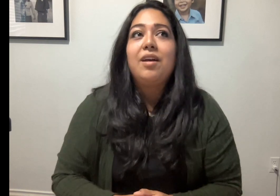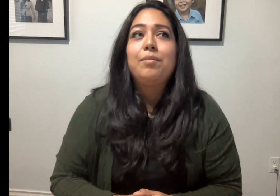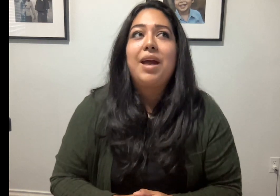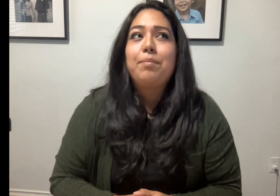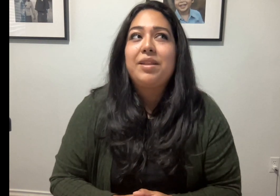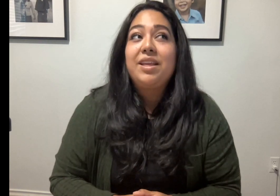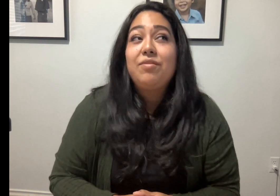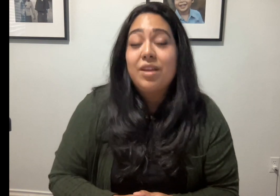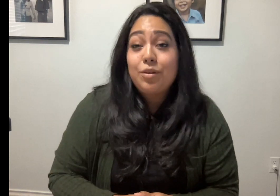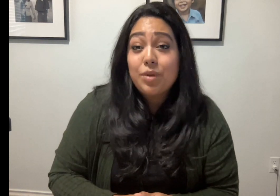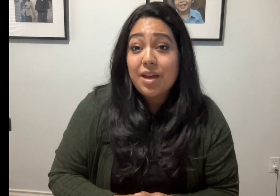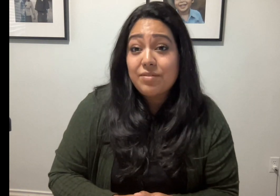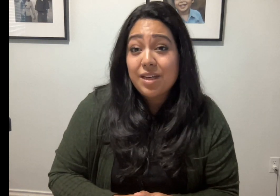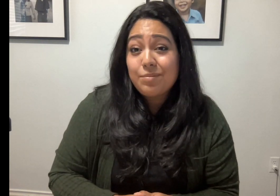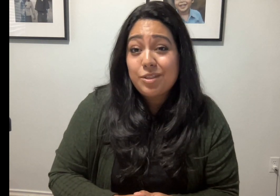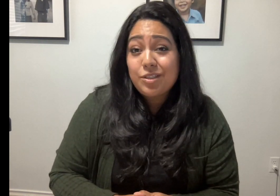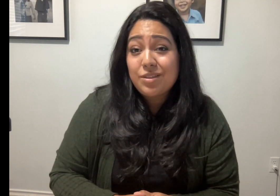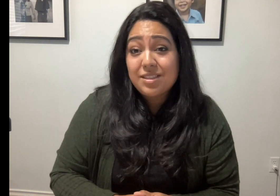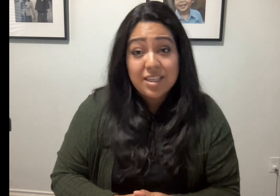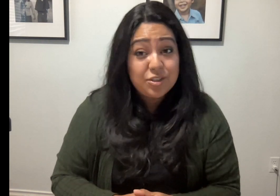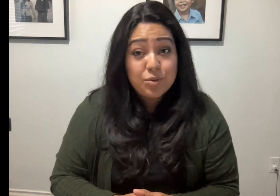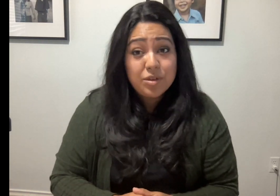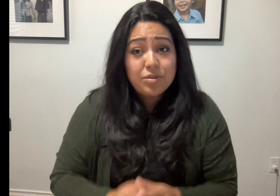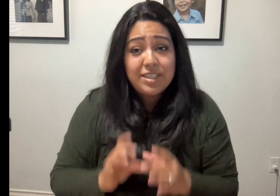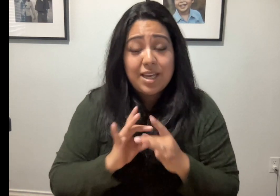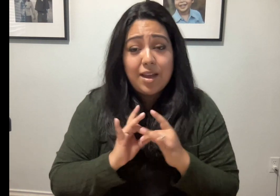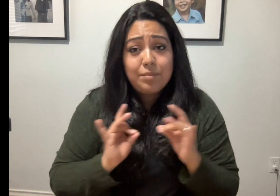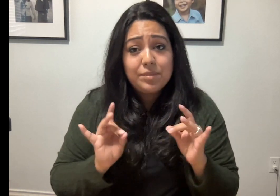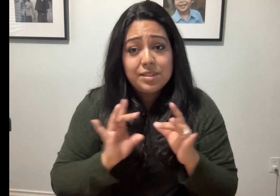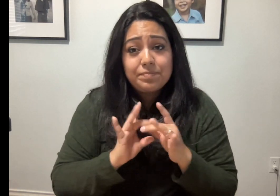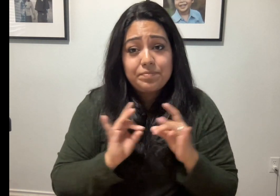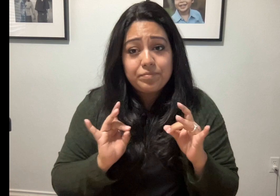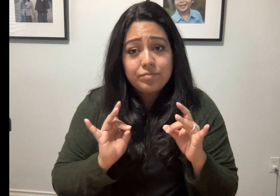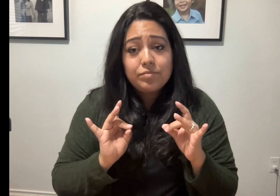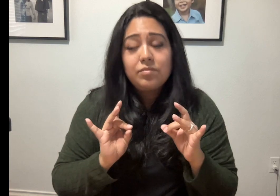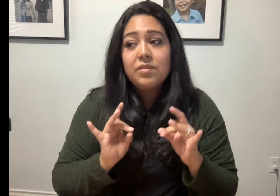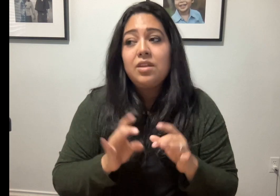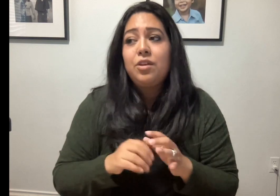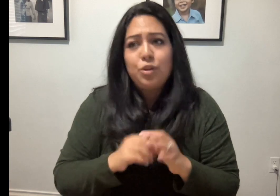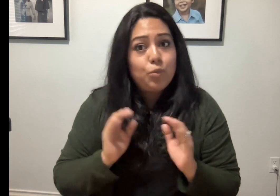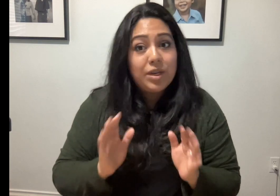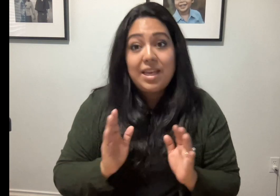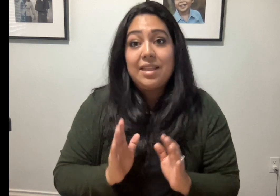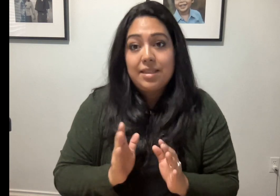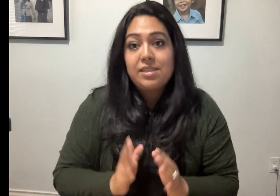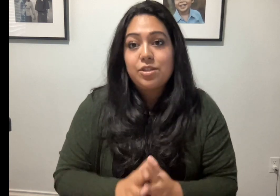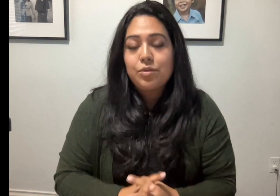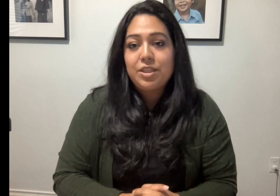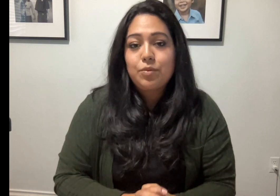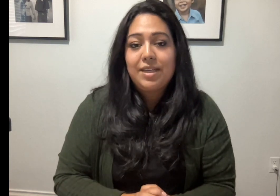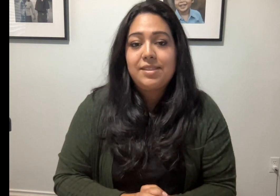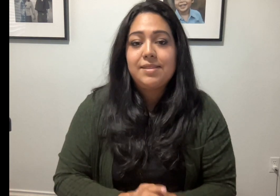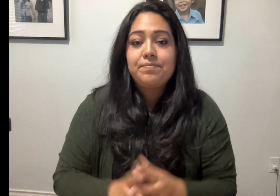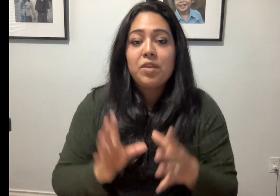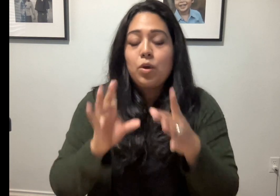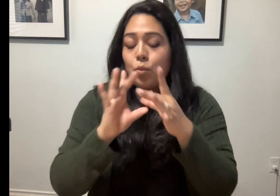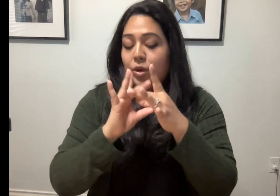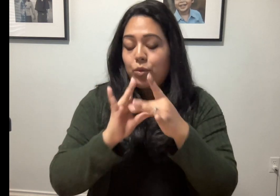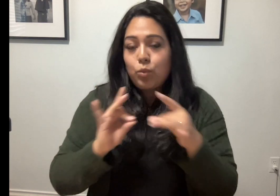I believe that you would have time to do this like 2 or 3 times. You want to at least do it twice with